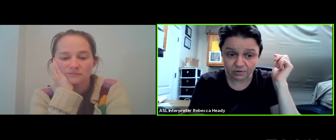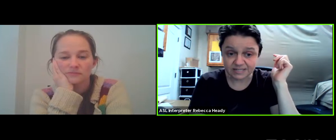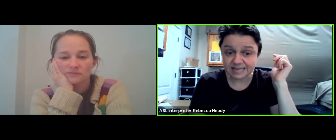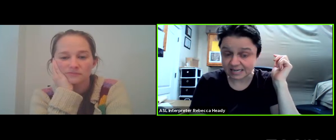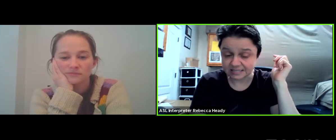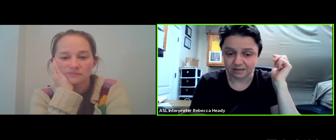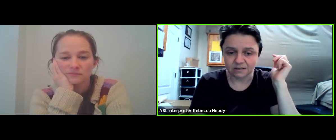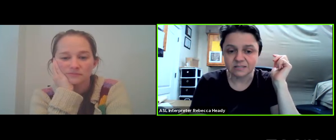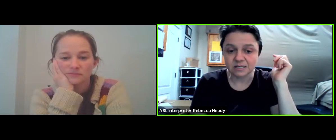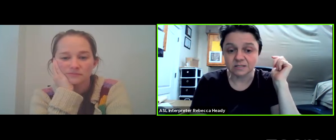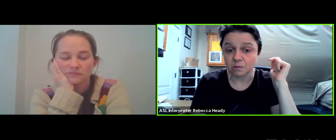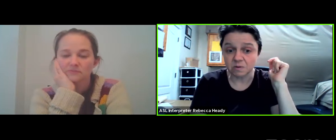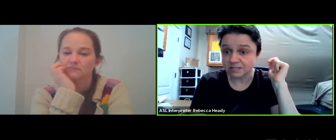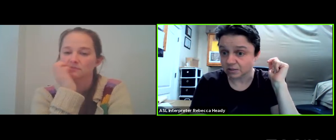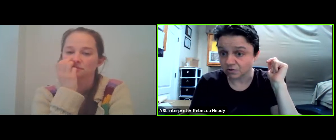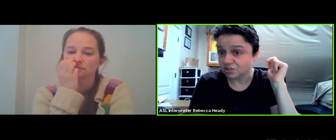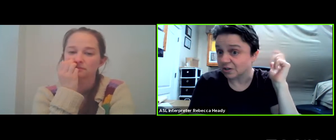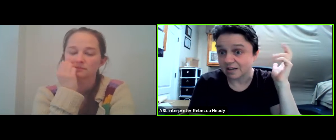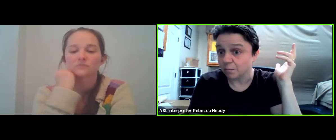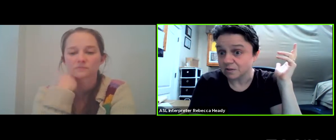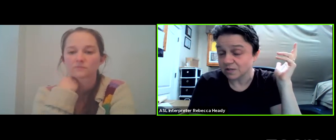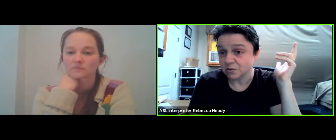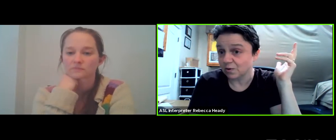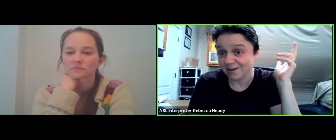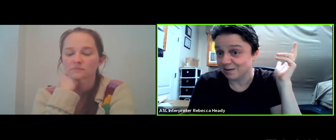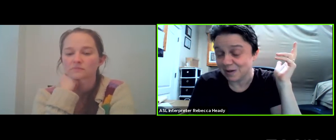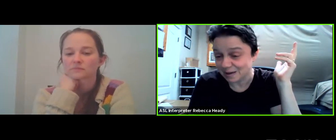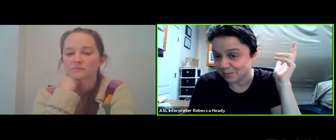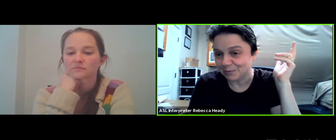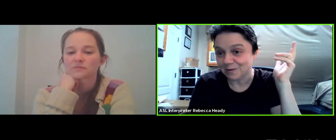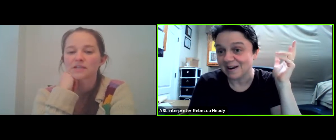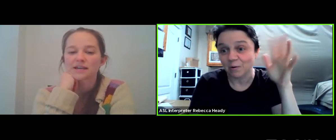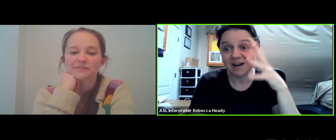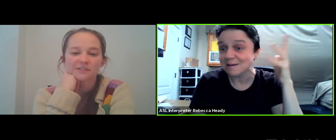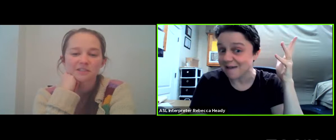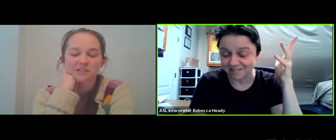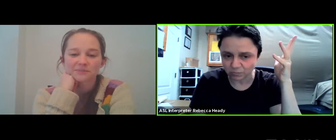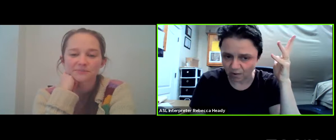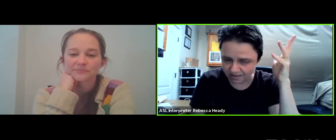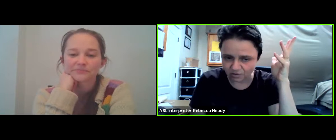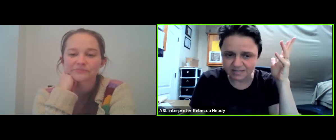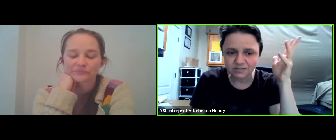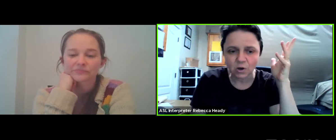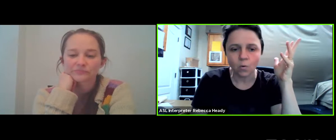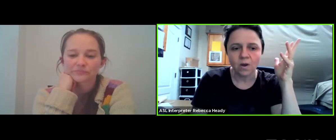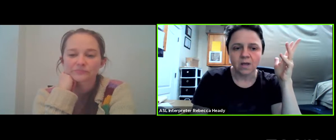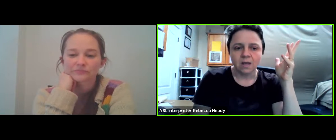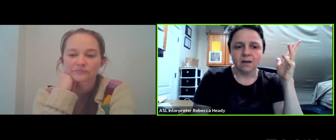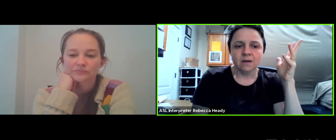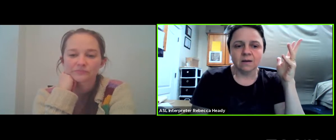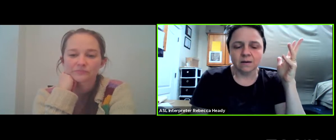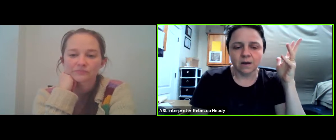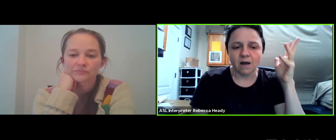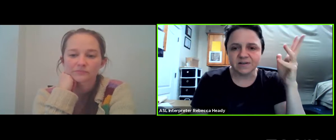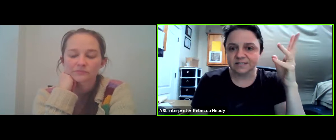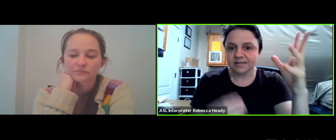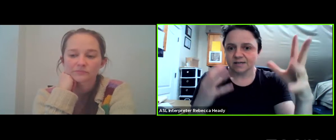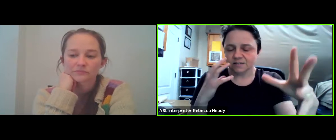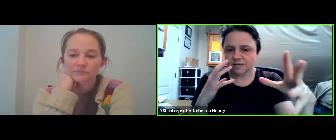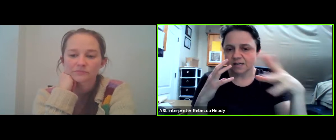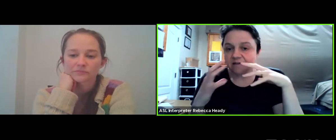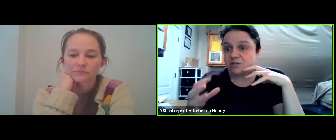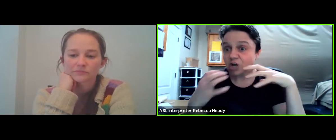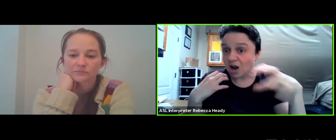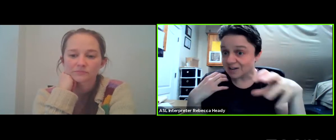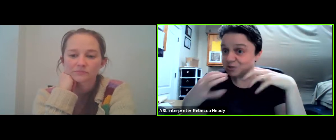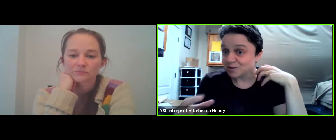system, and neither is texting, because things can be misunderstood even between two hearing people, right? Emails, right? There is no,